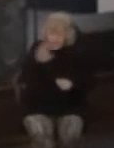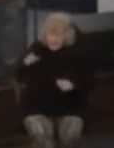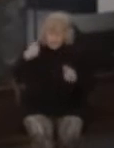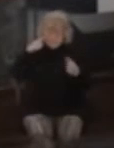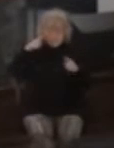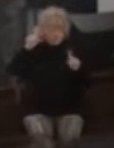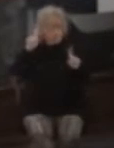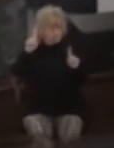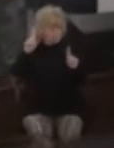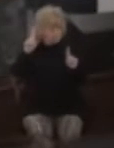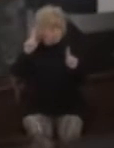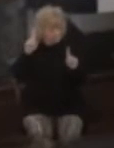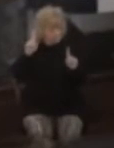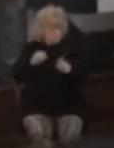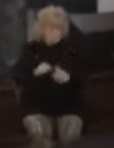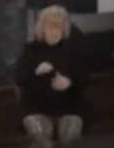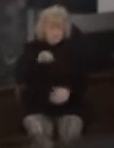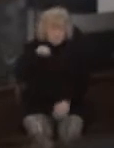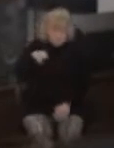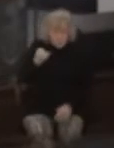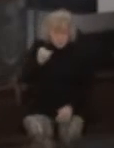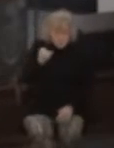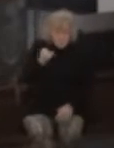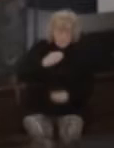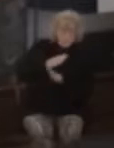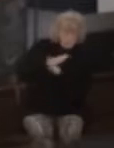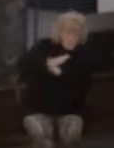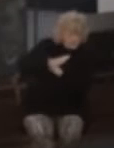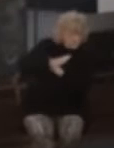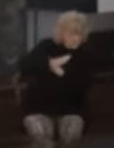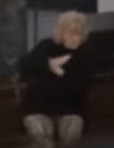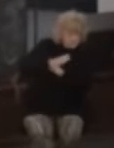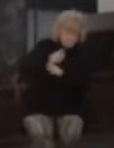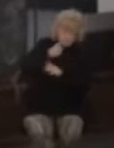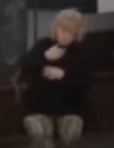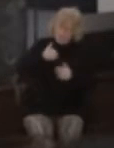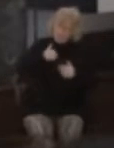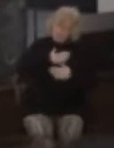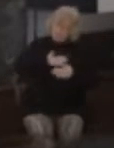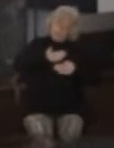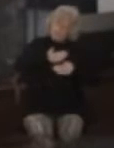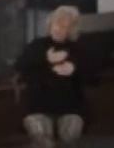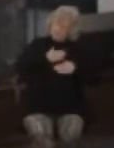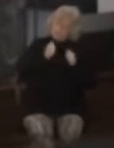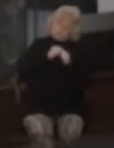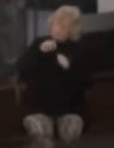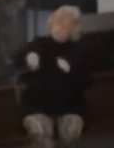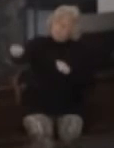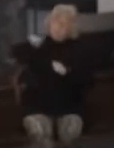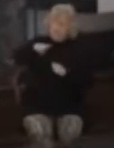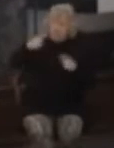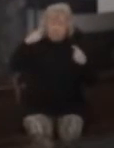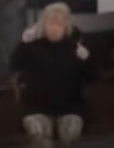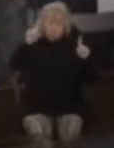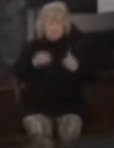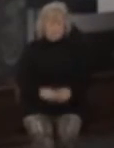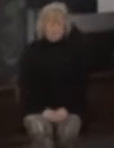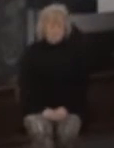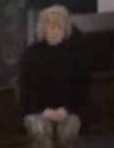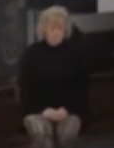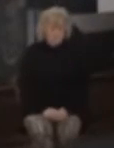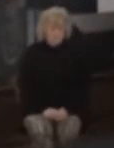success. Jealousy prevents you from taking pleasure in other people's